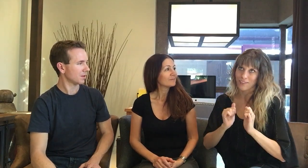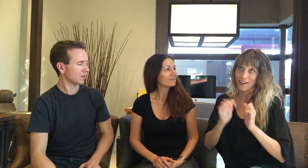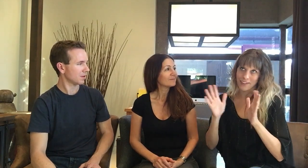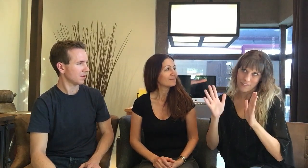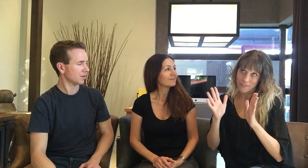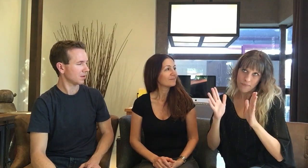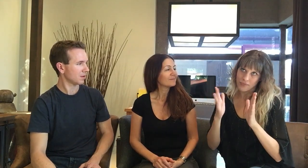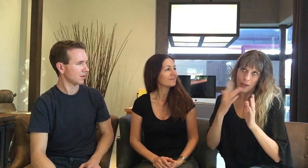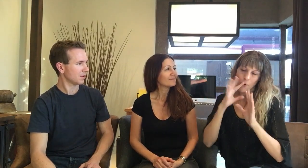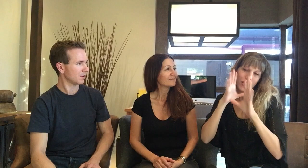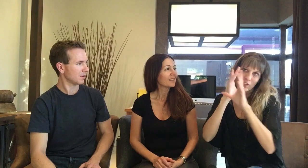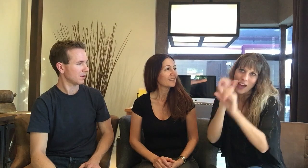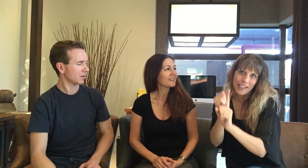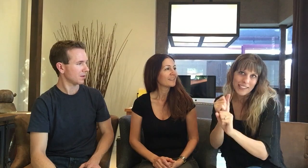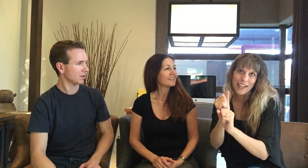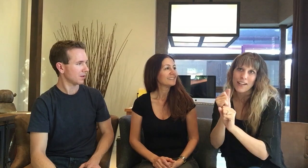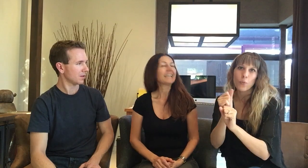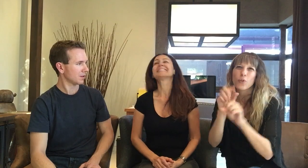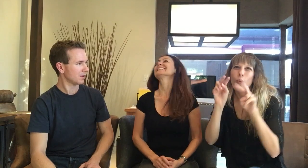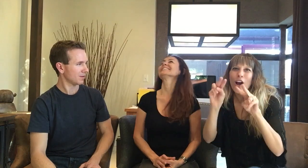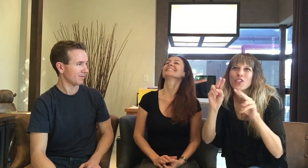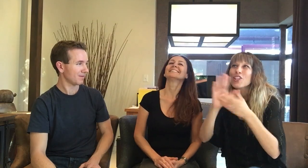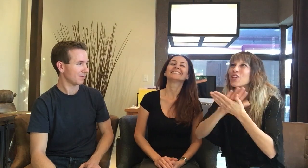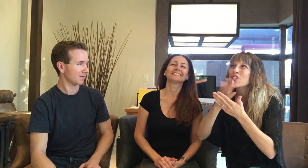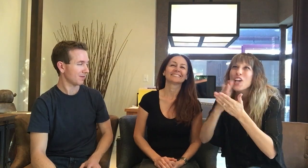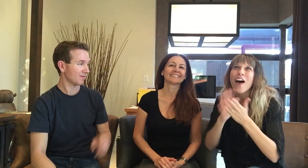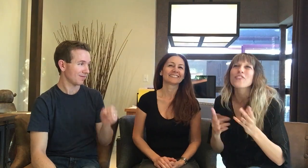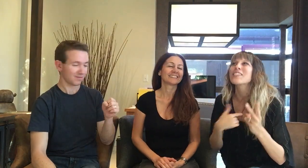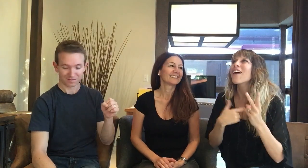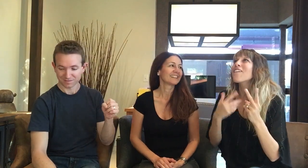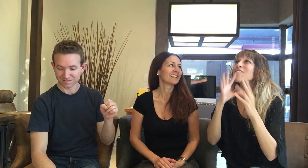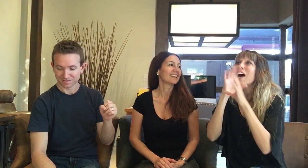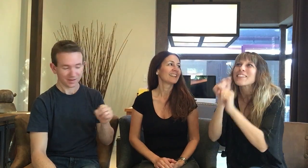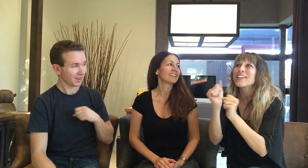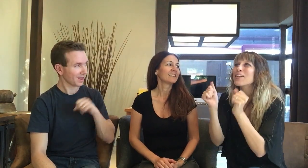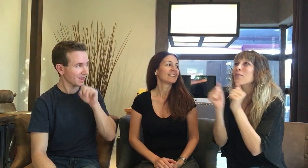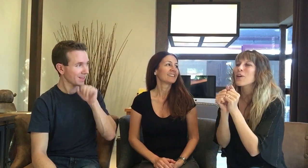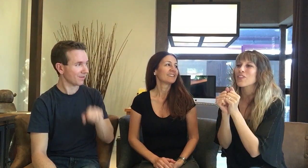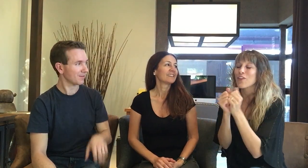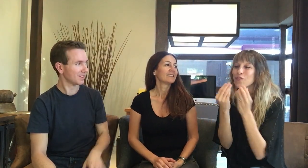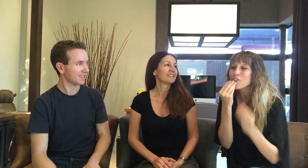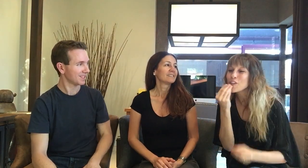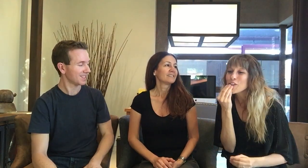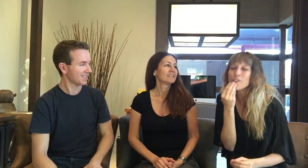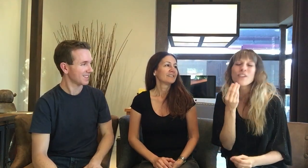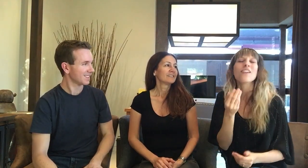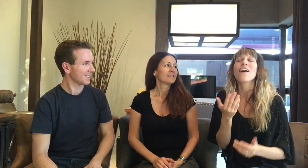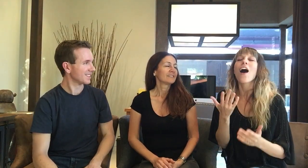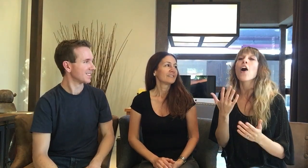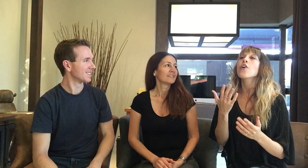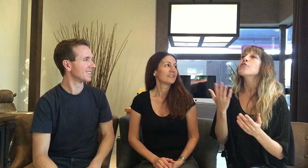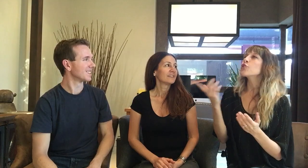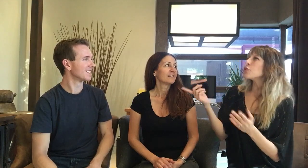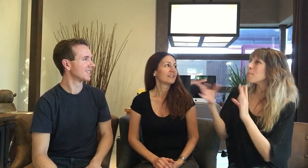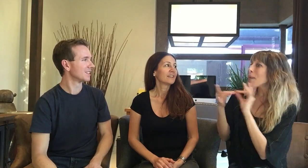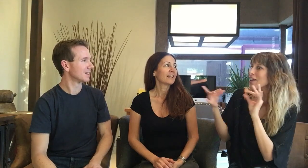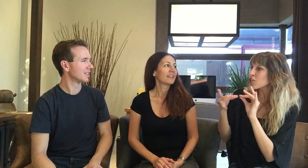Like, I'm always fascinated with watching the chefs, fascinated with the food. So you mentioned